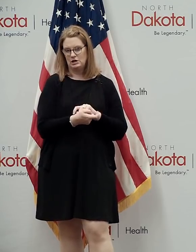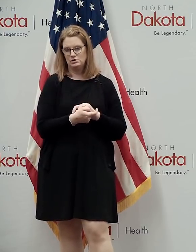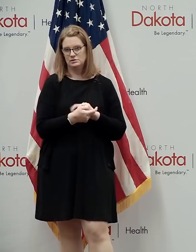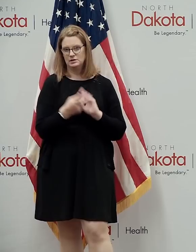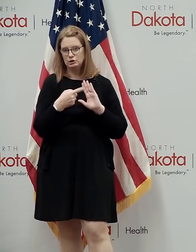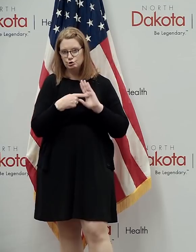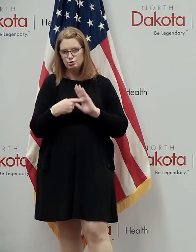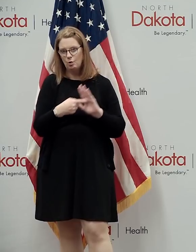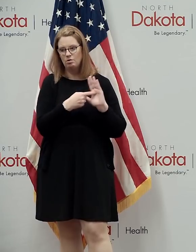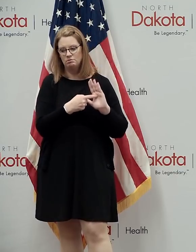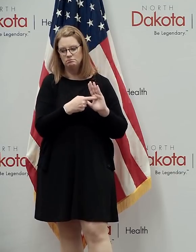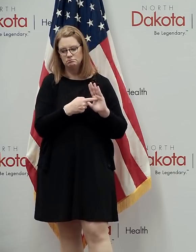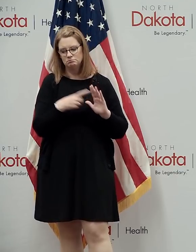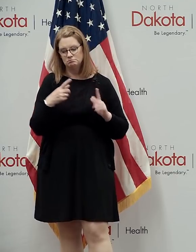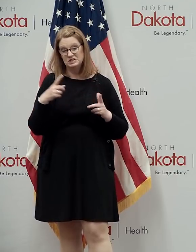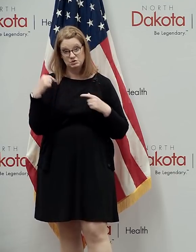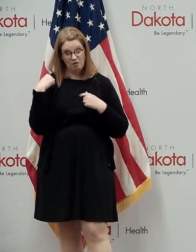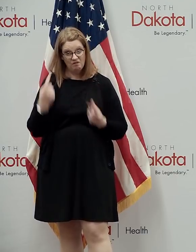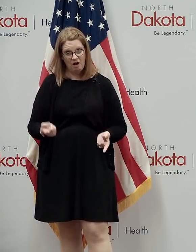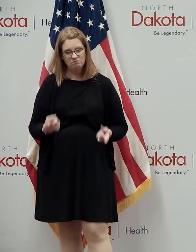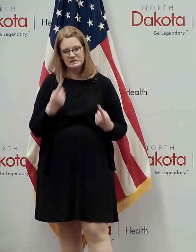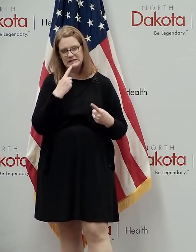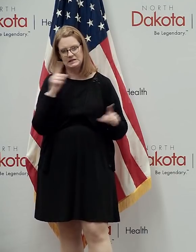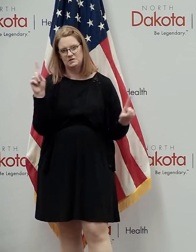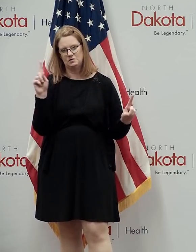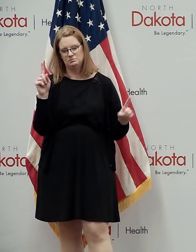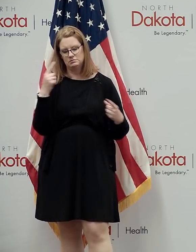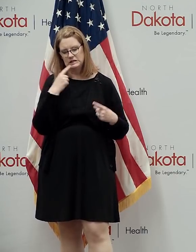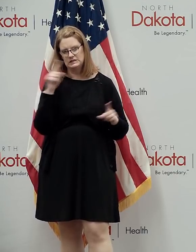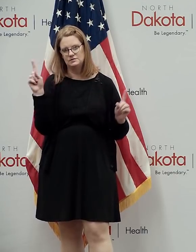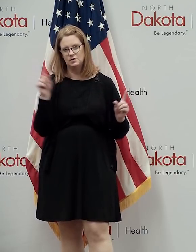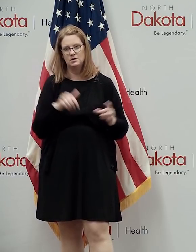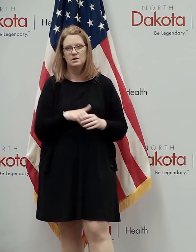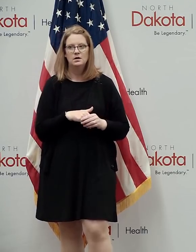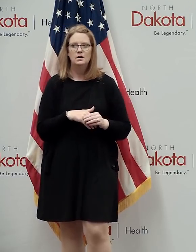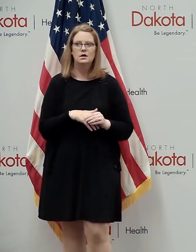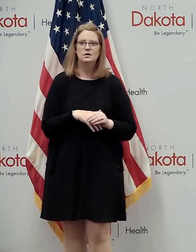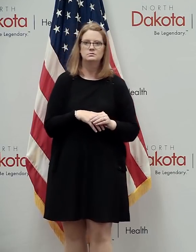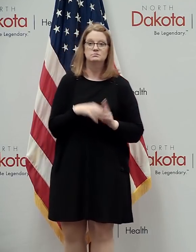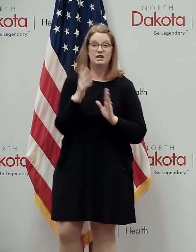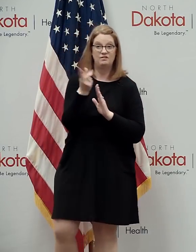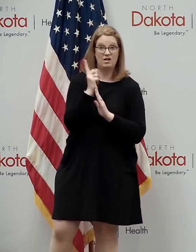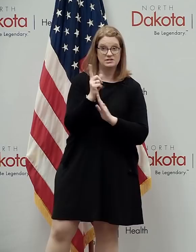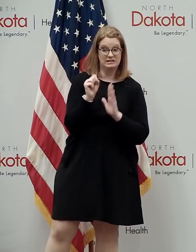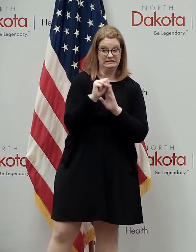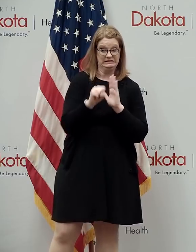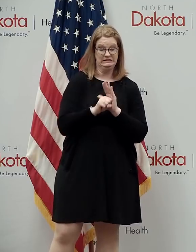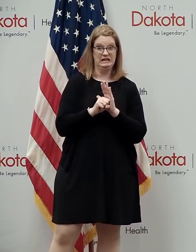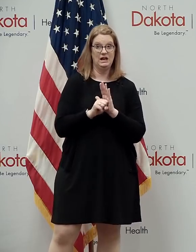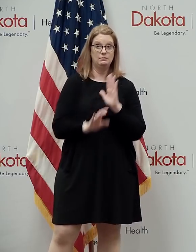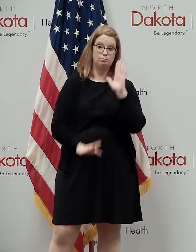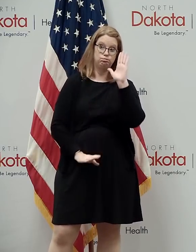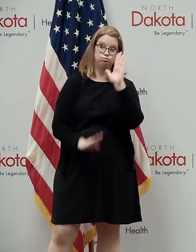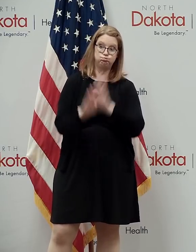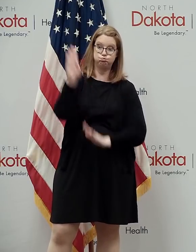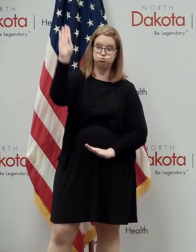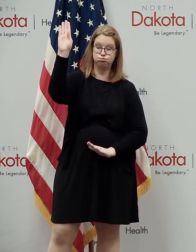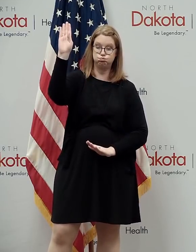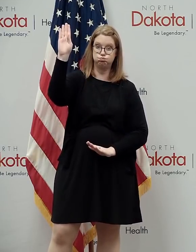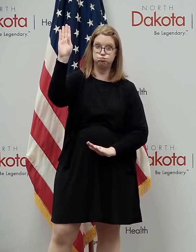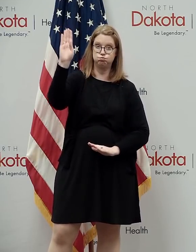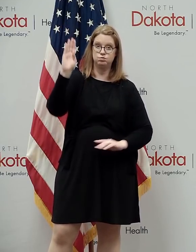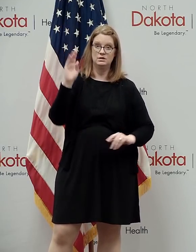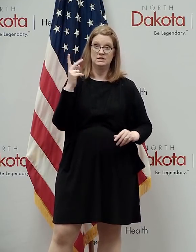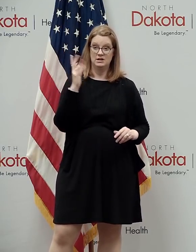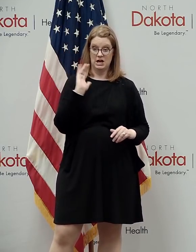reflection of the fact that we've been successful so far. I'm sure that if our state was seeing the numbers that some of the other Sunbelt were saying,